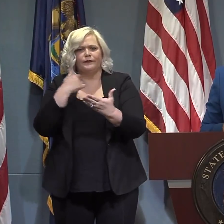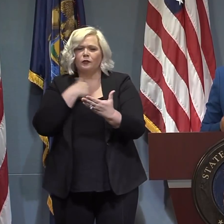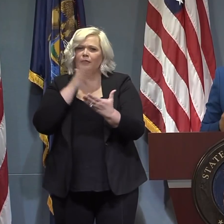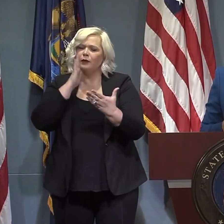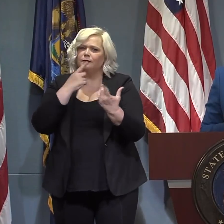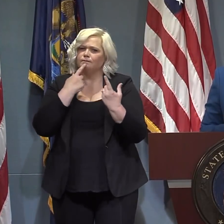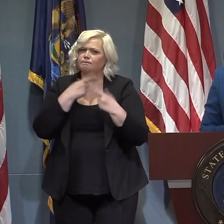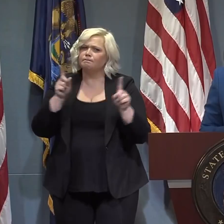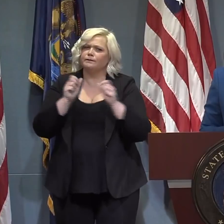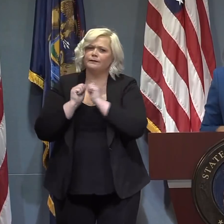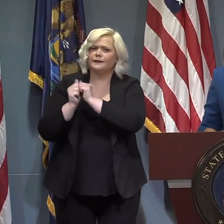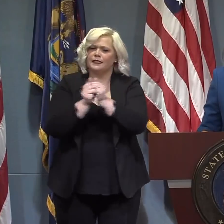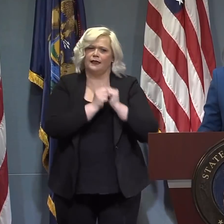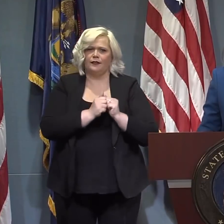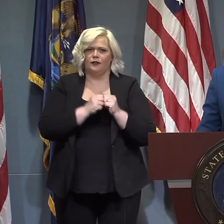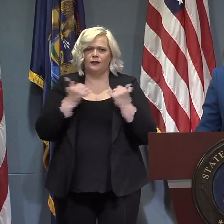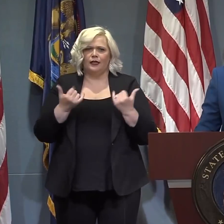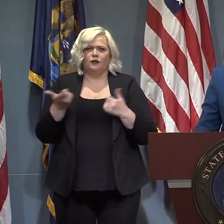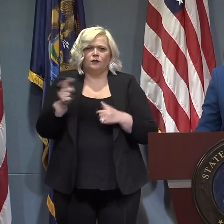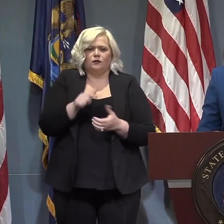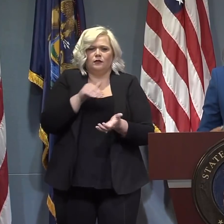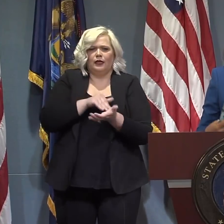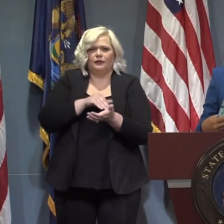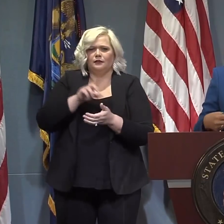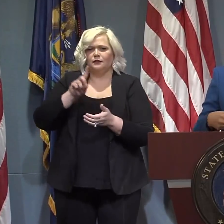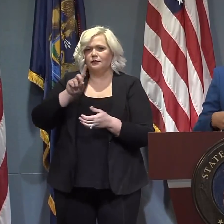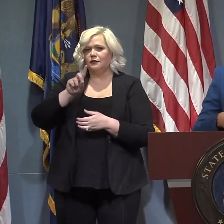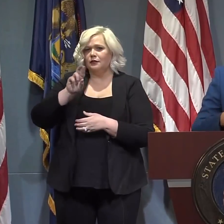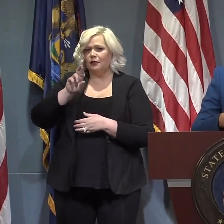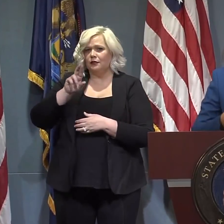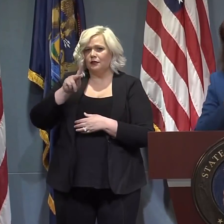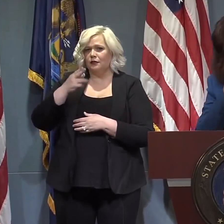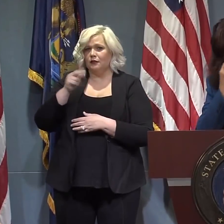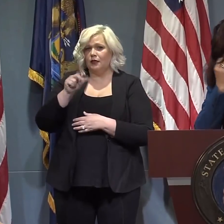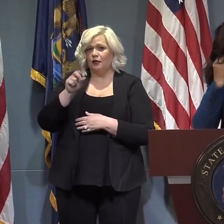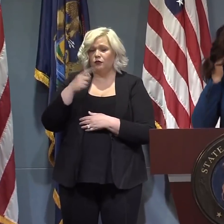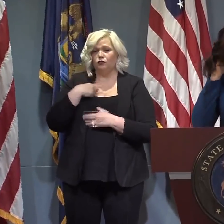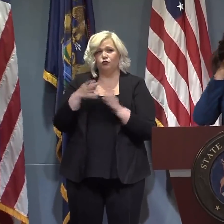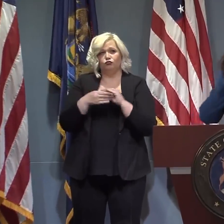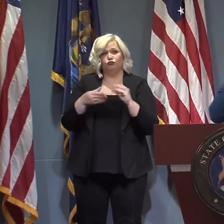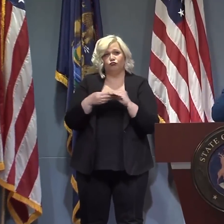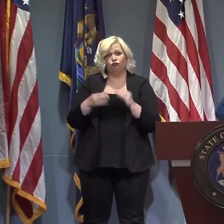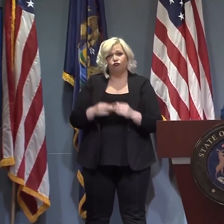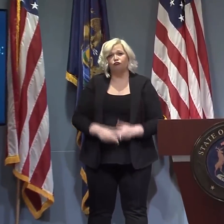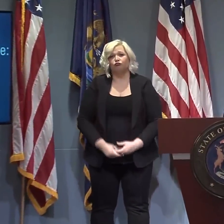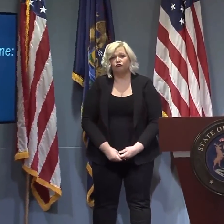together. And with that, I'll ask Dr. Khaldun to address you.